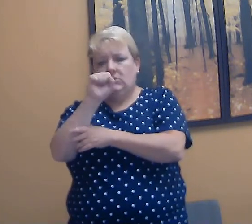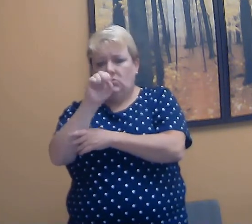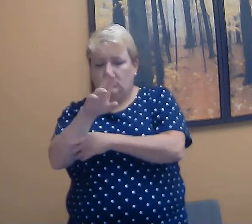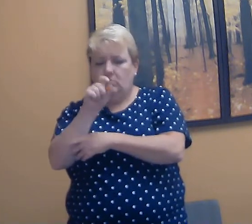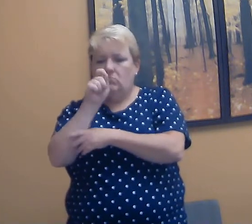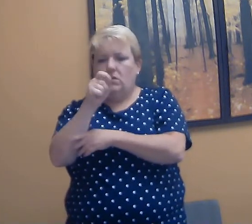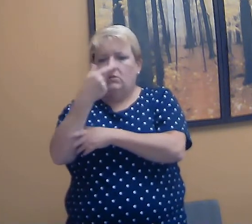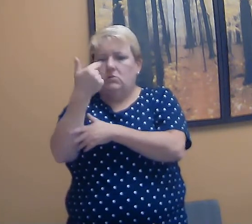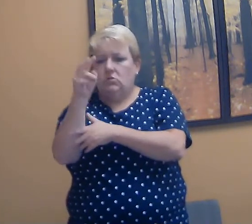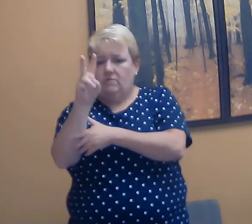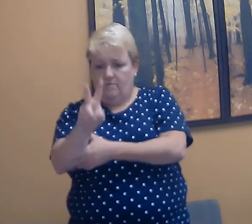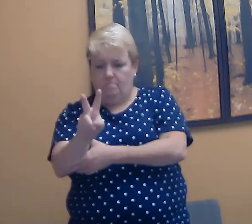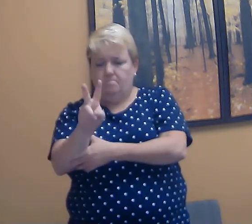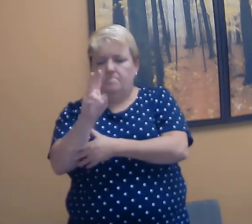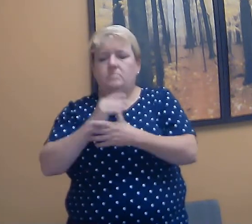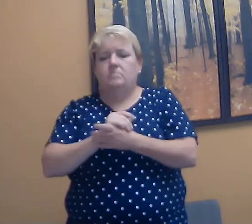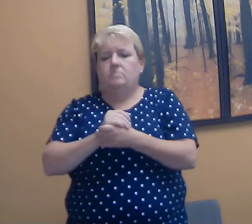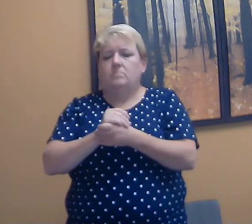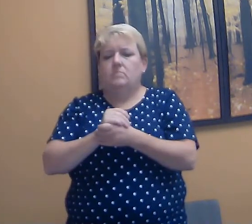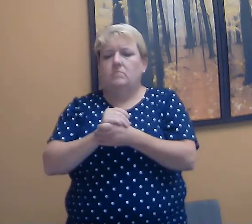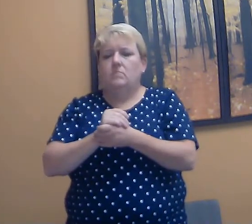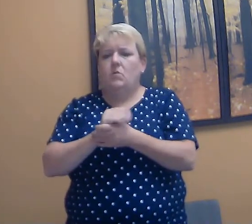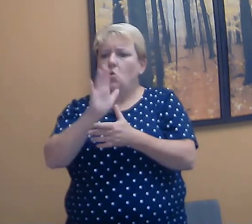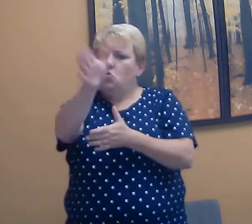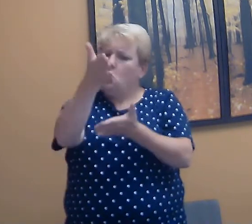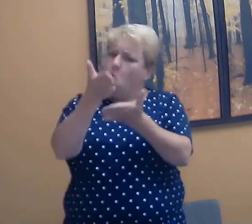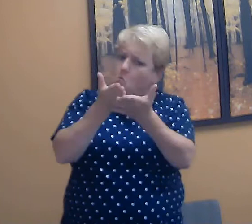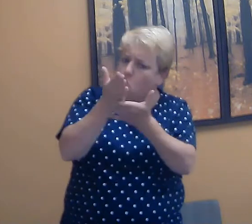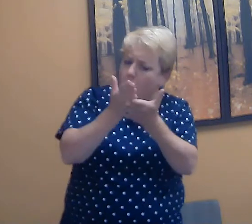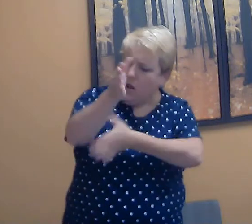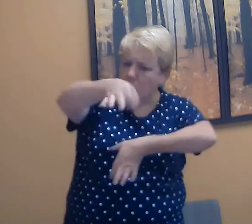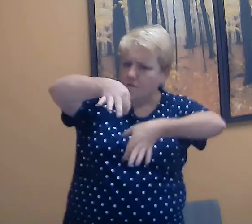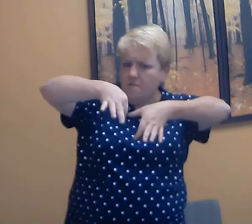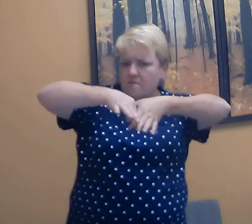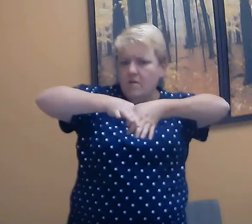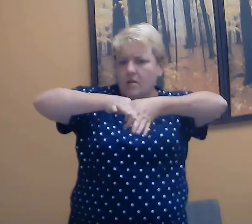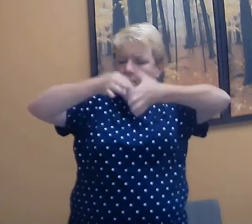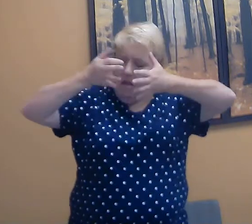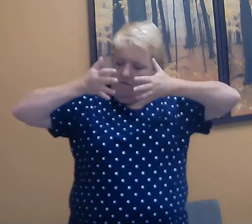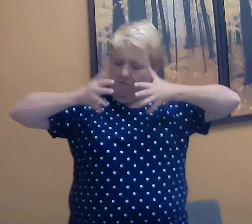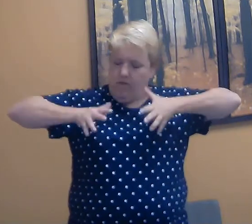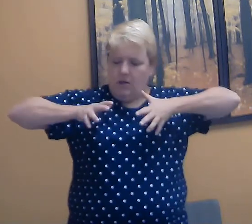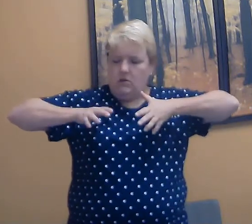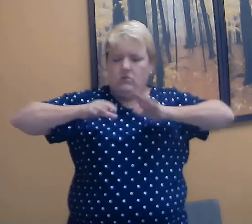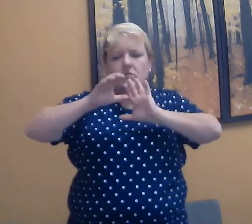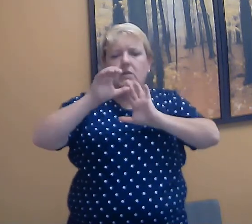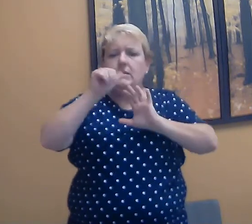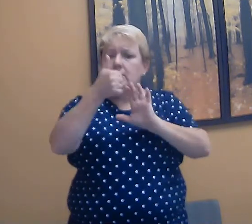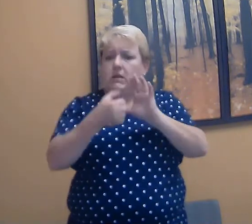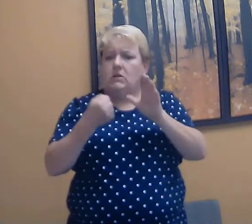www.census.gov. Exercise your right to vote and complete your census today so that you can remember